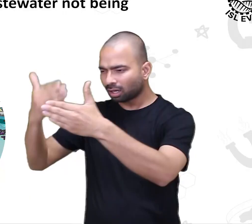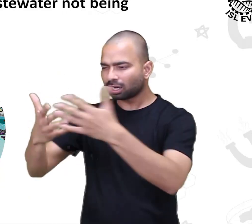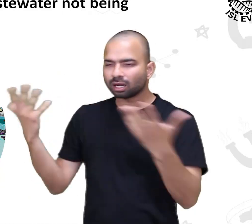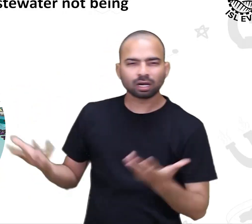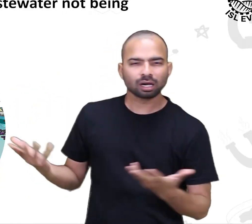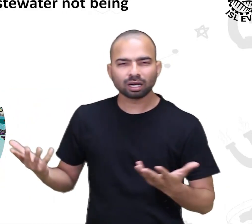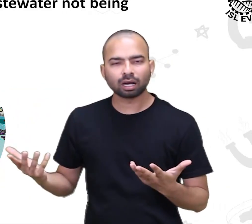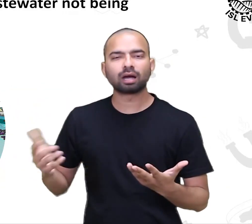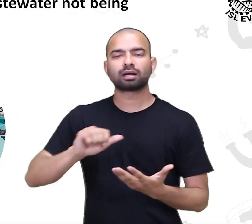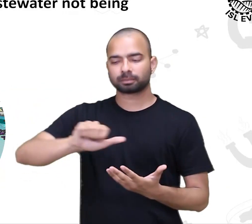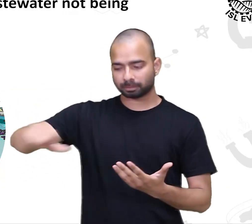years is.